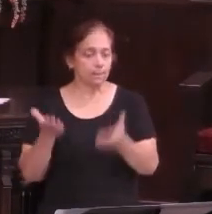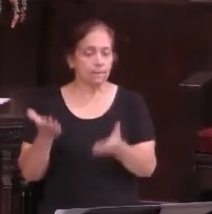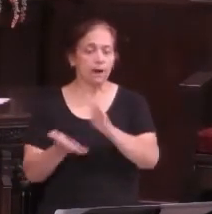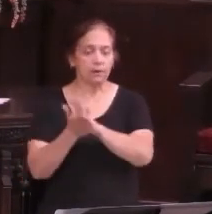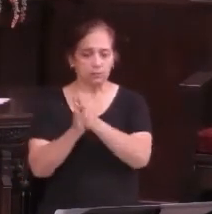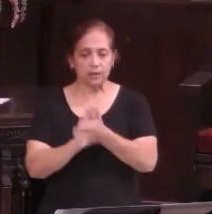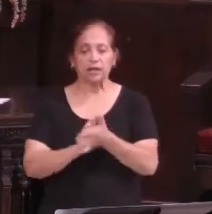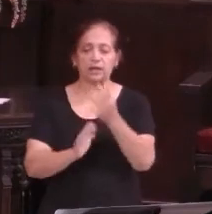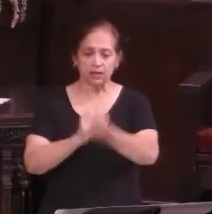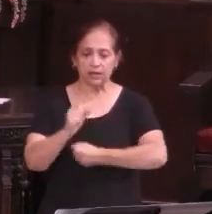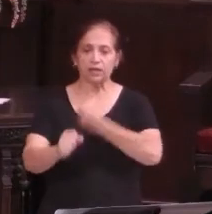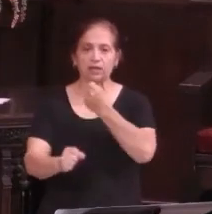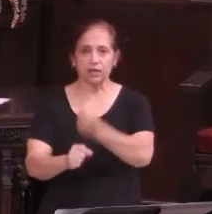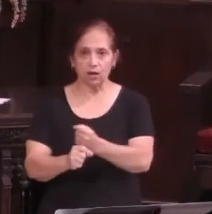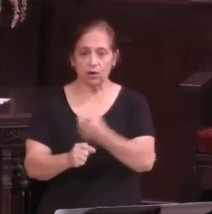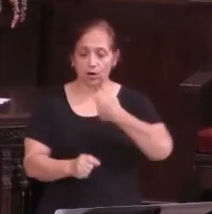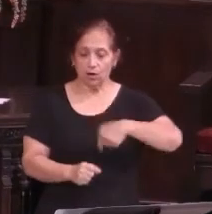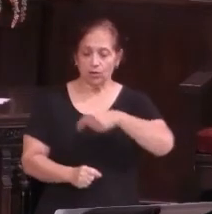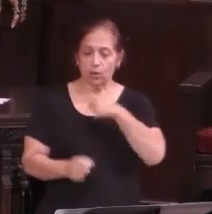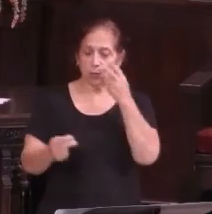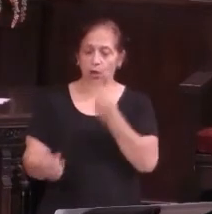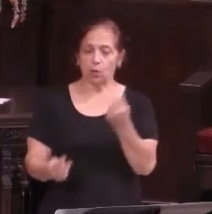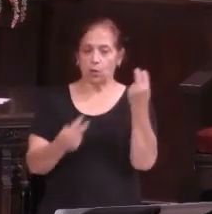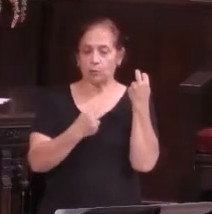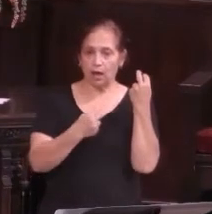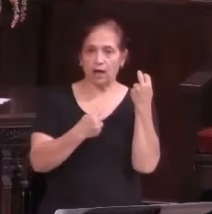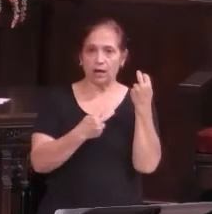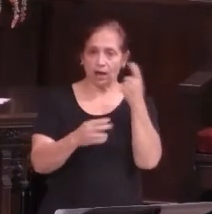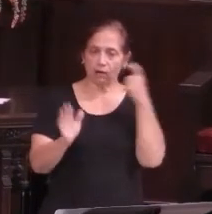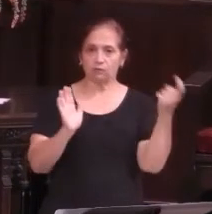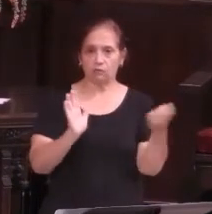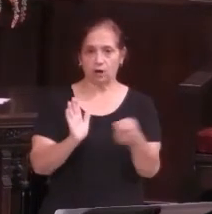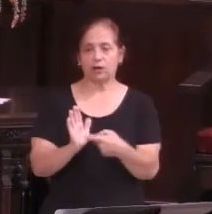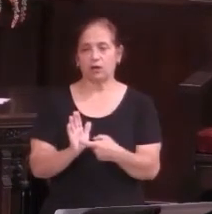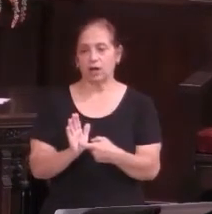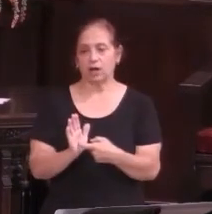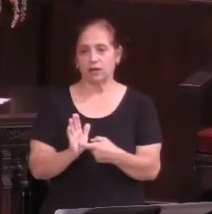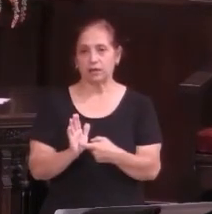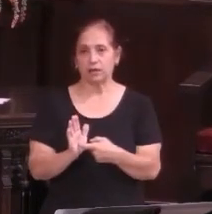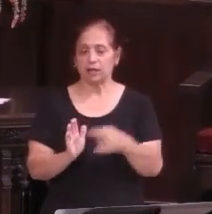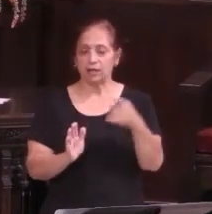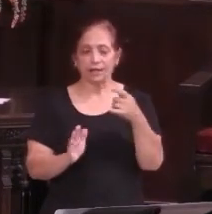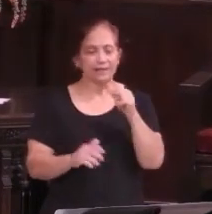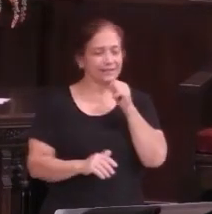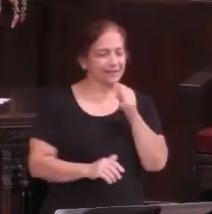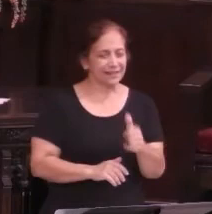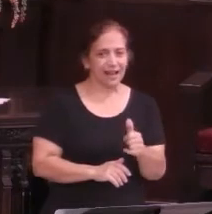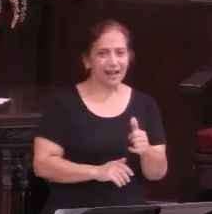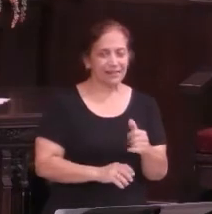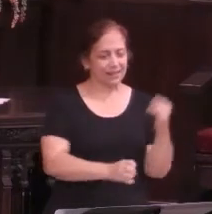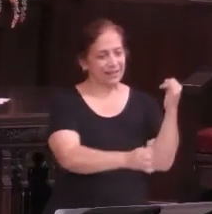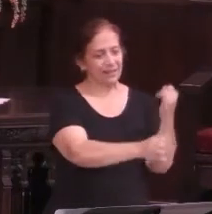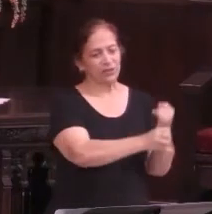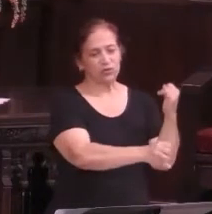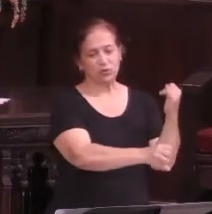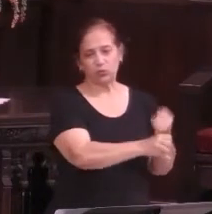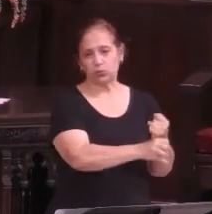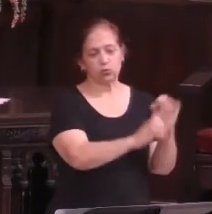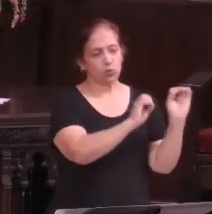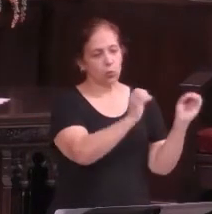be the year that we look back at and recognize that it isn't the institutions